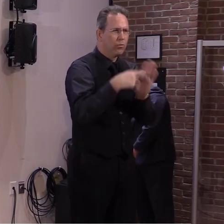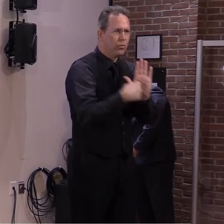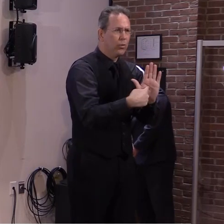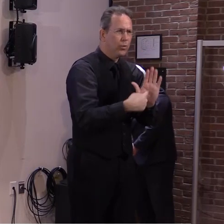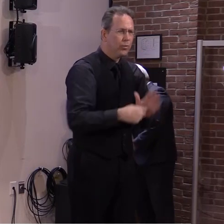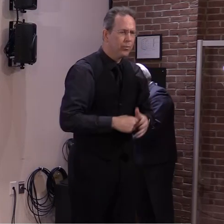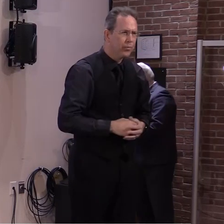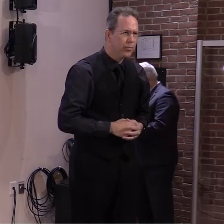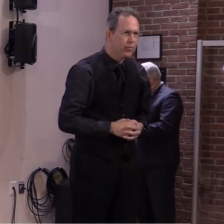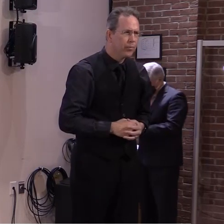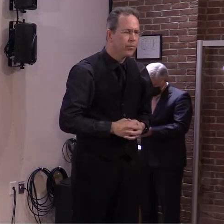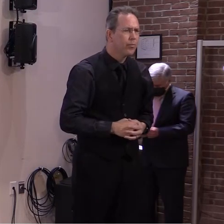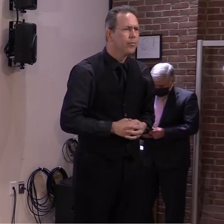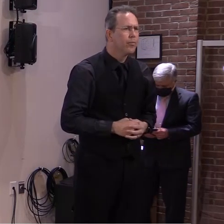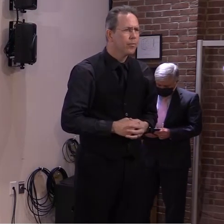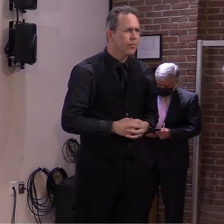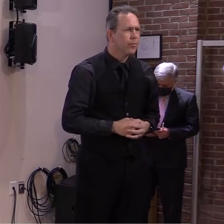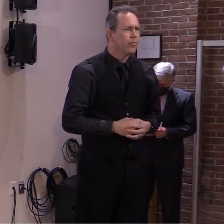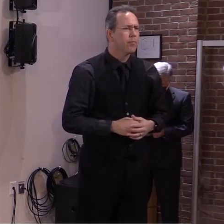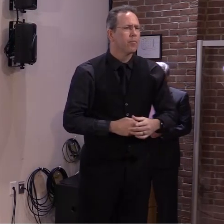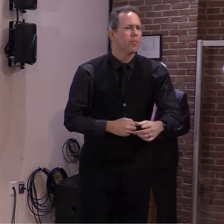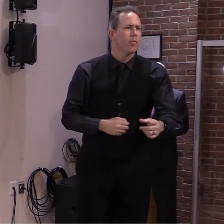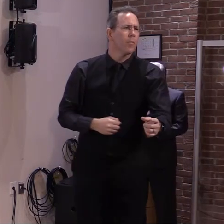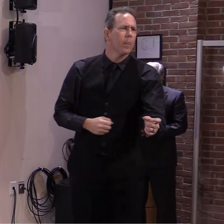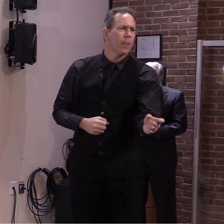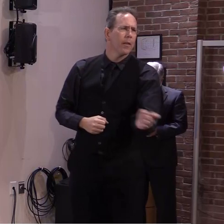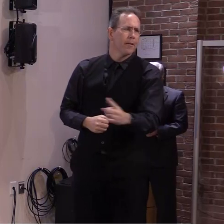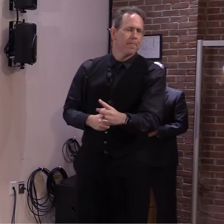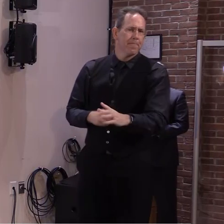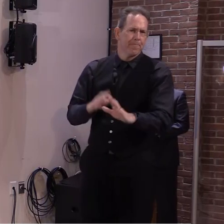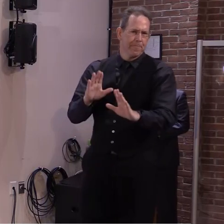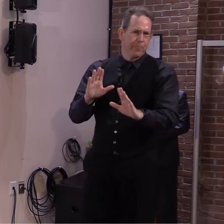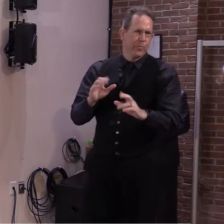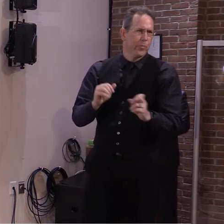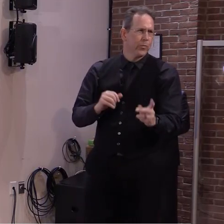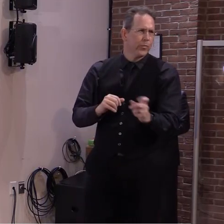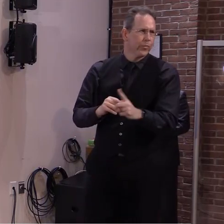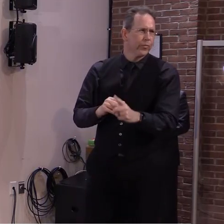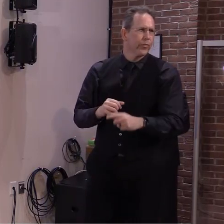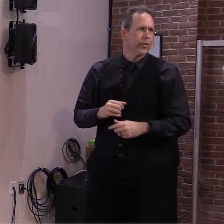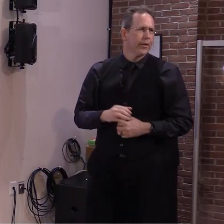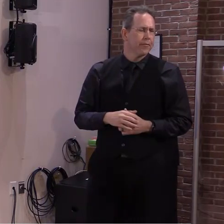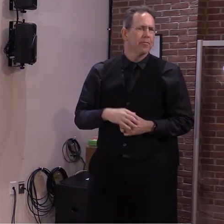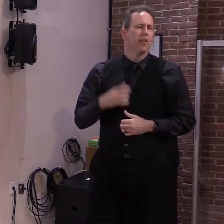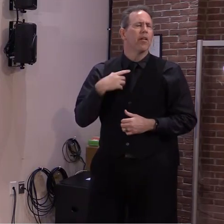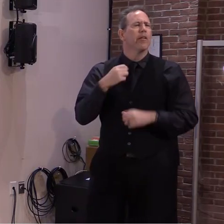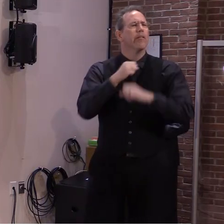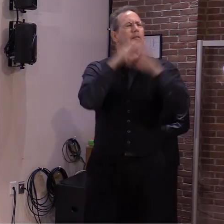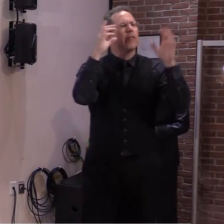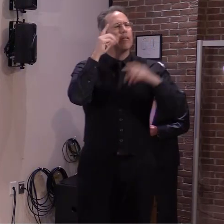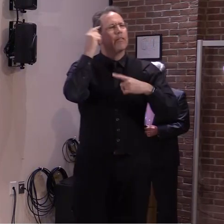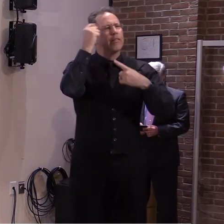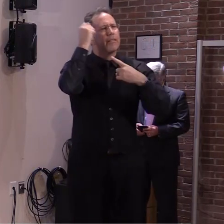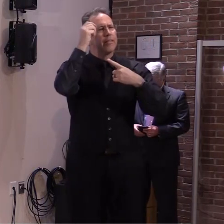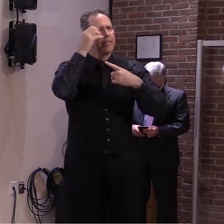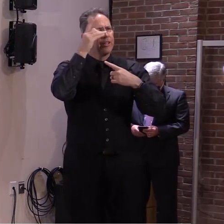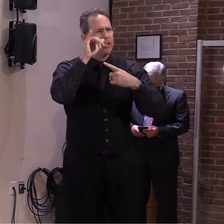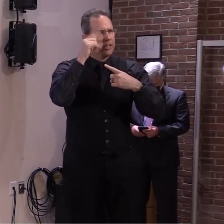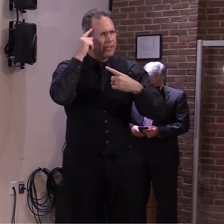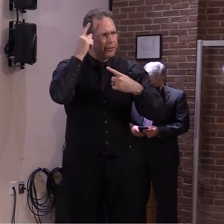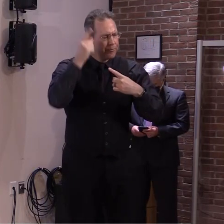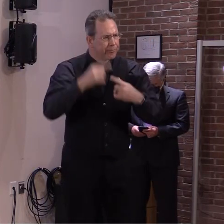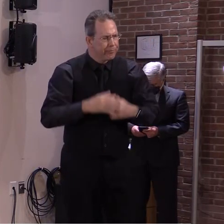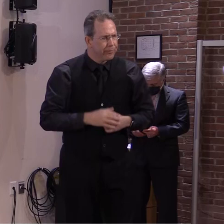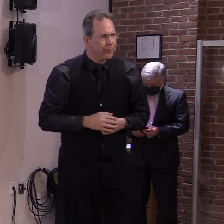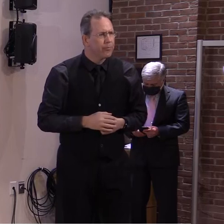Okay, so let's say, you know, just hypothetically speaking, you know, the percent positivity benchmark that's been touted by the state is 5%. Obviously,